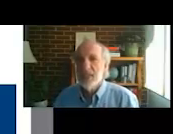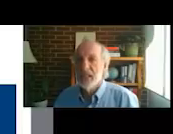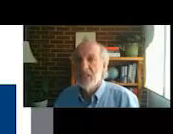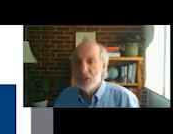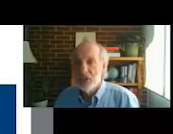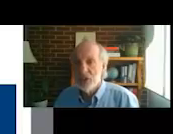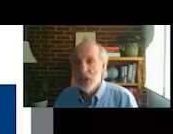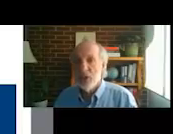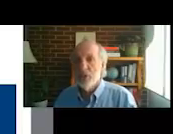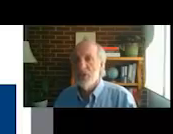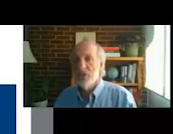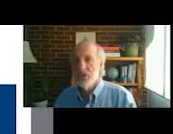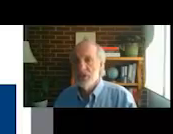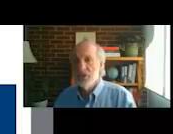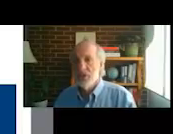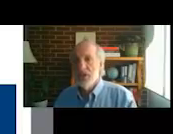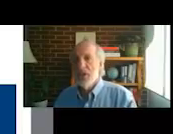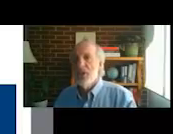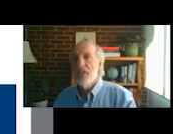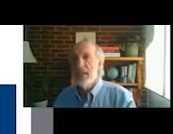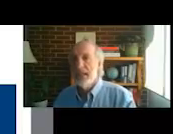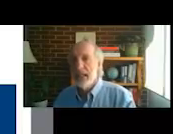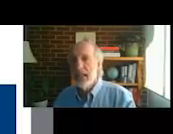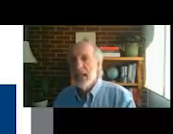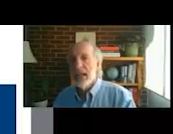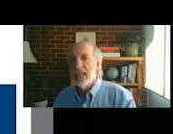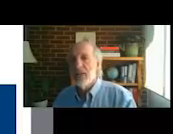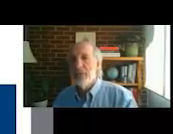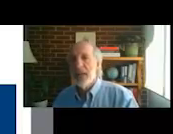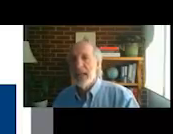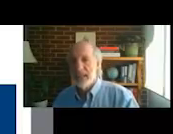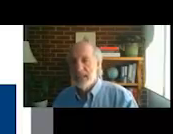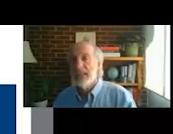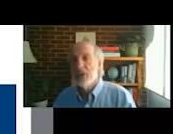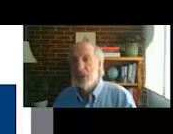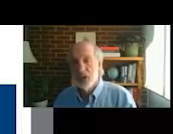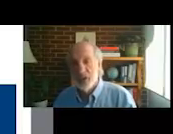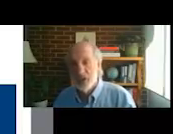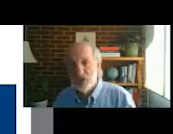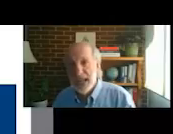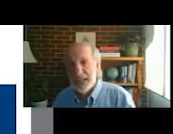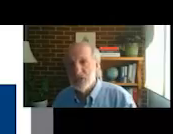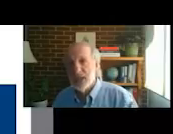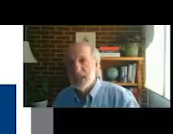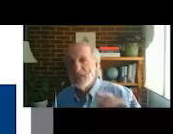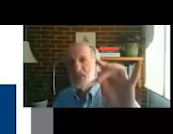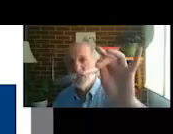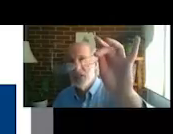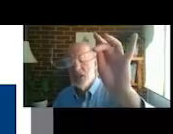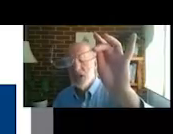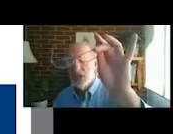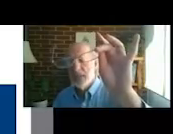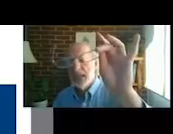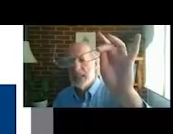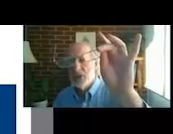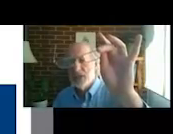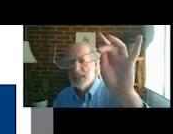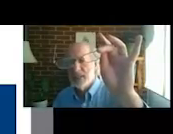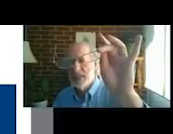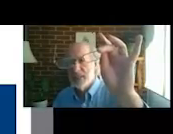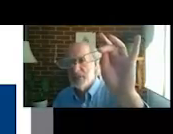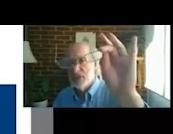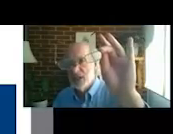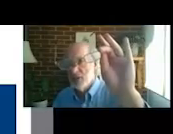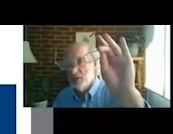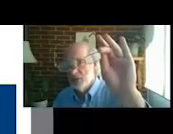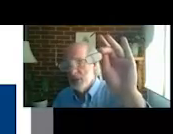and touch your nose. Then I come back, and they're called distract trials. I'll come back and check